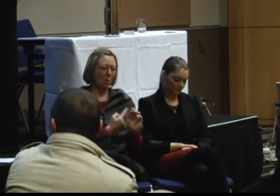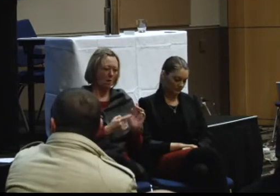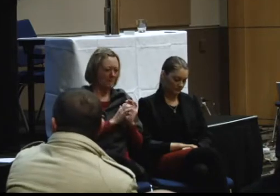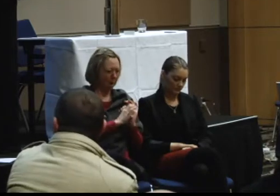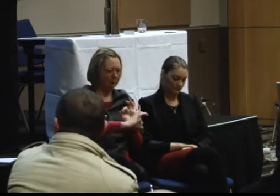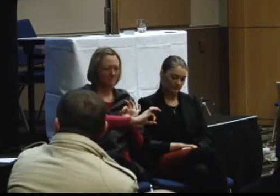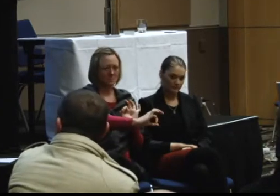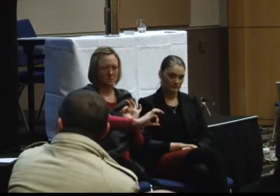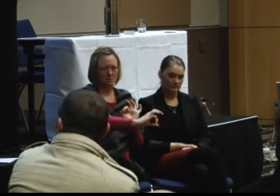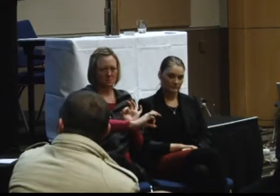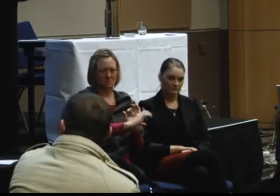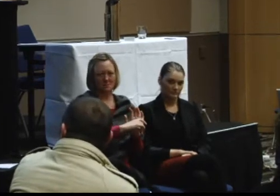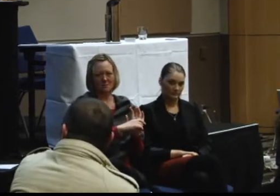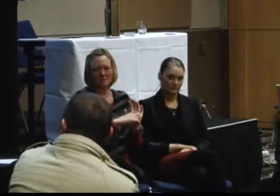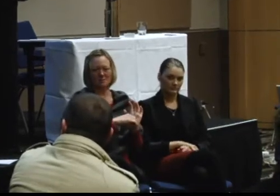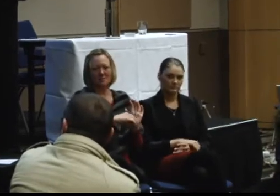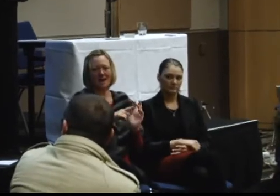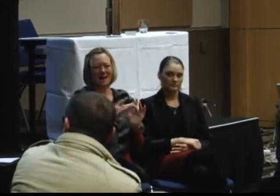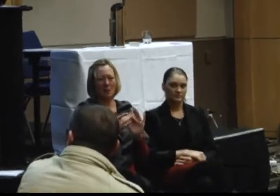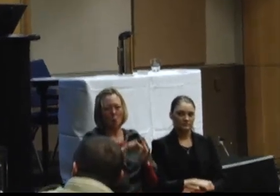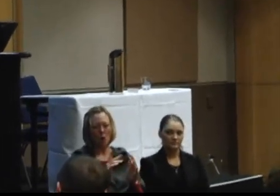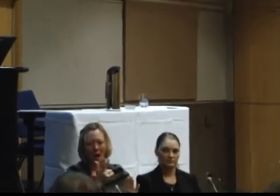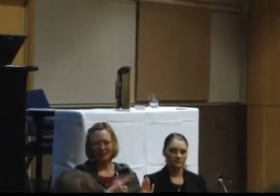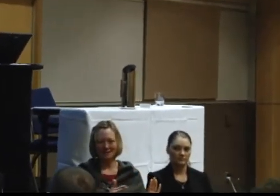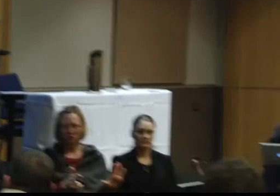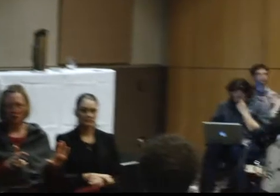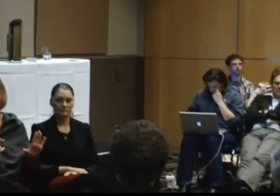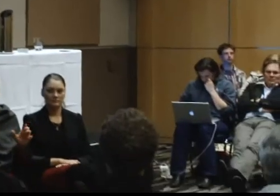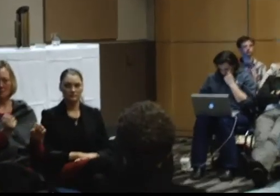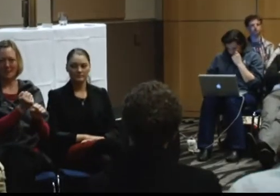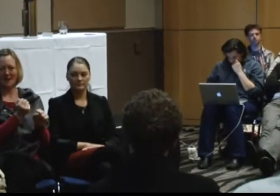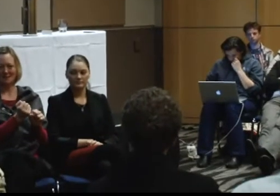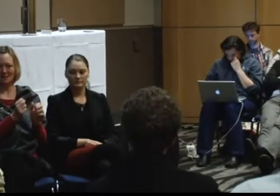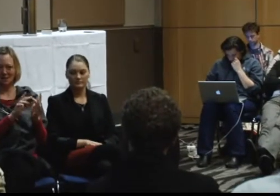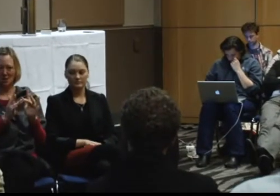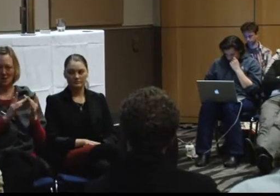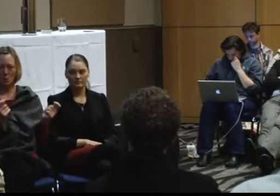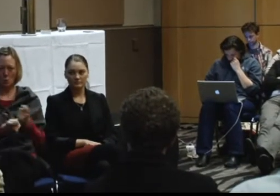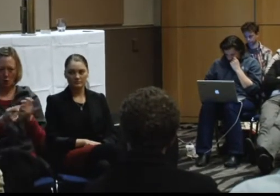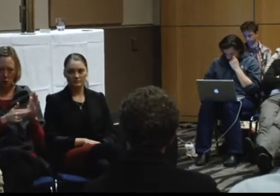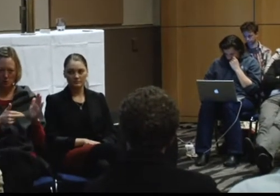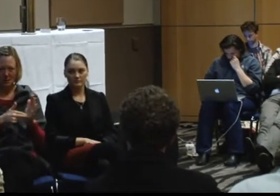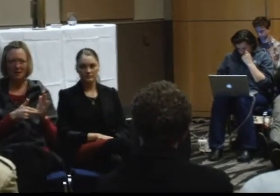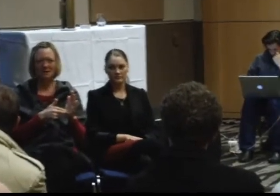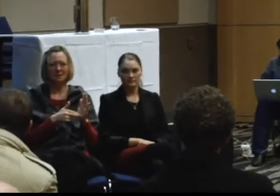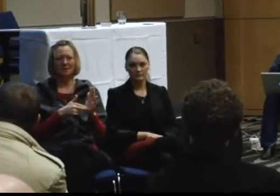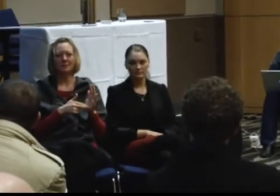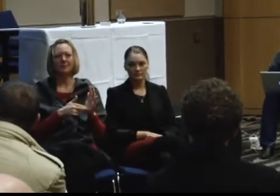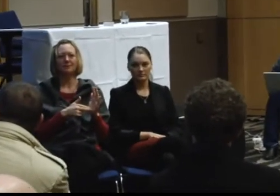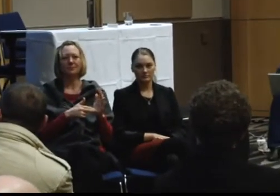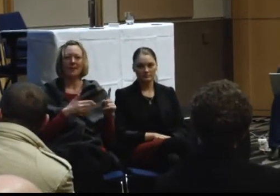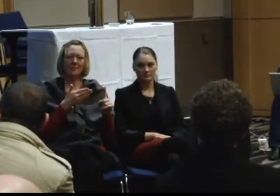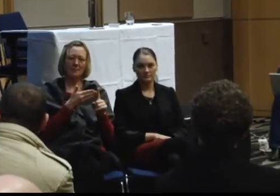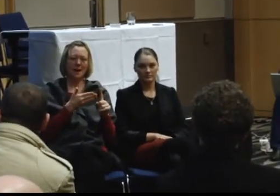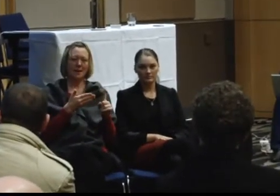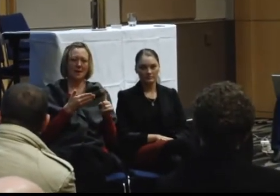pipes and the network architecture which makes the Internet go in New Zealand and the domain name system, which is our